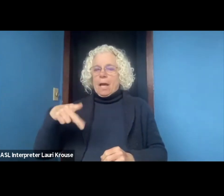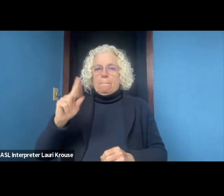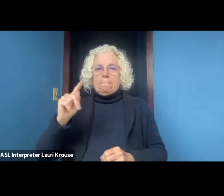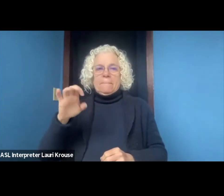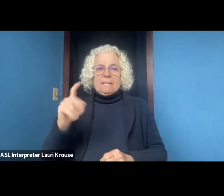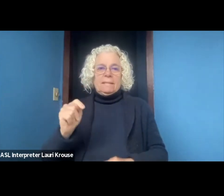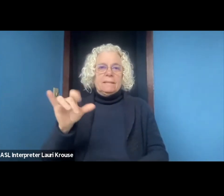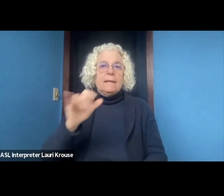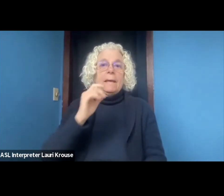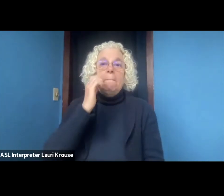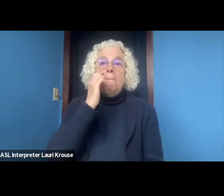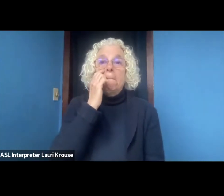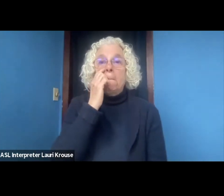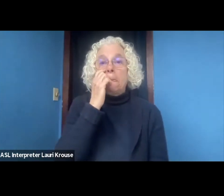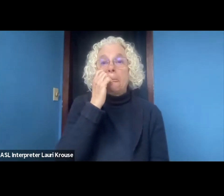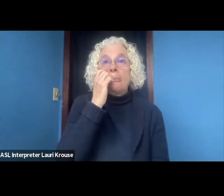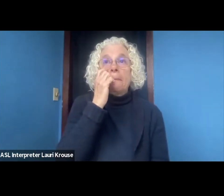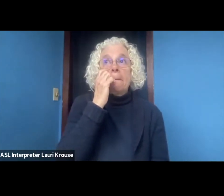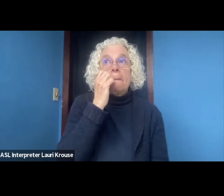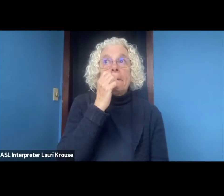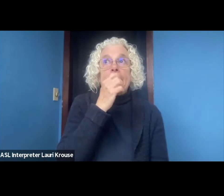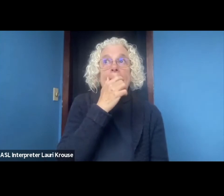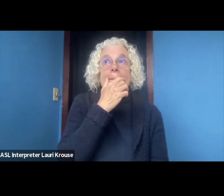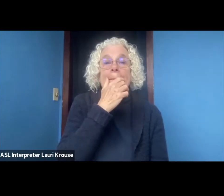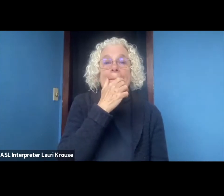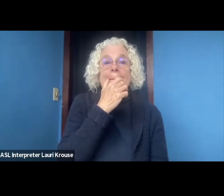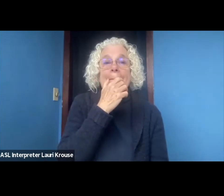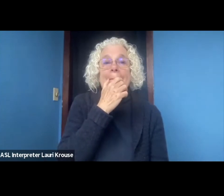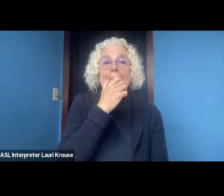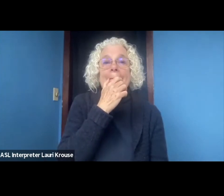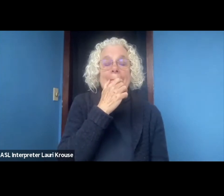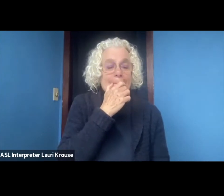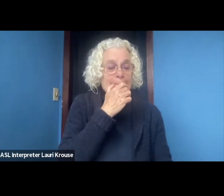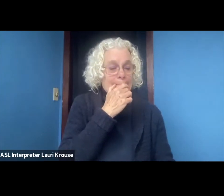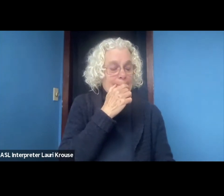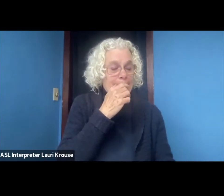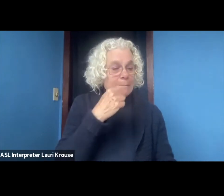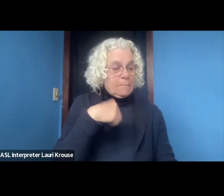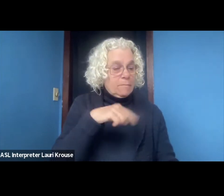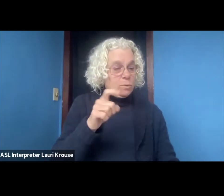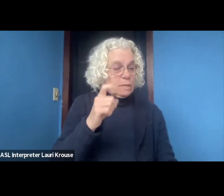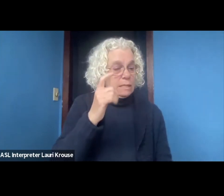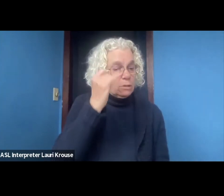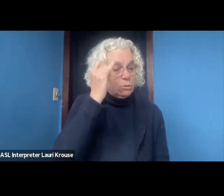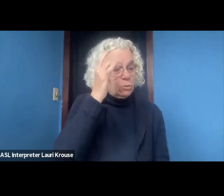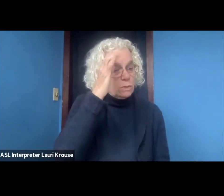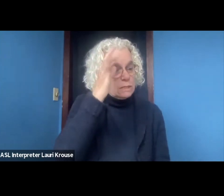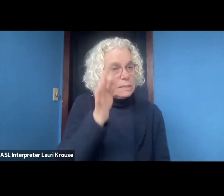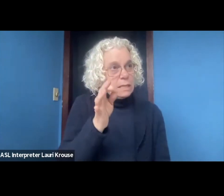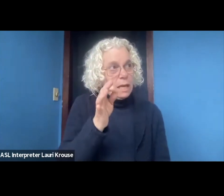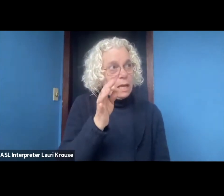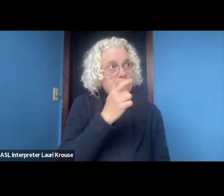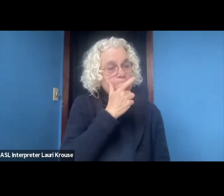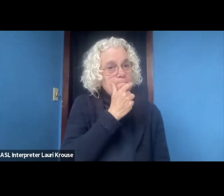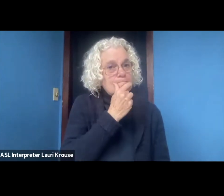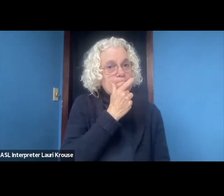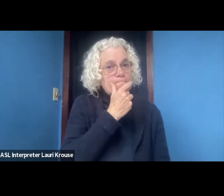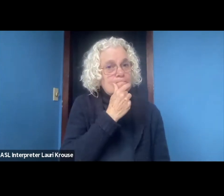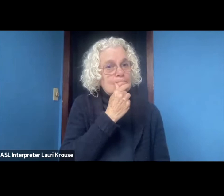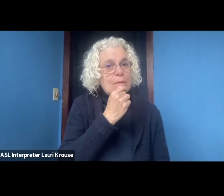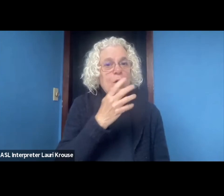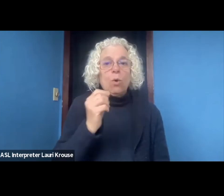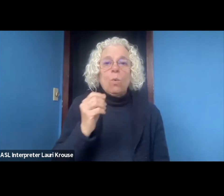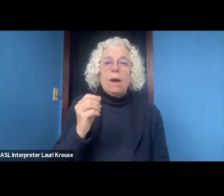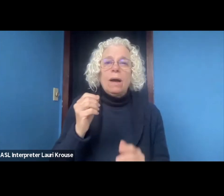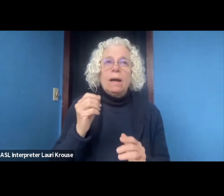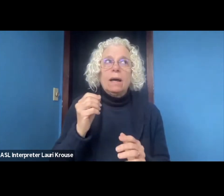Now, we need to decide, let's say, do you want to have an intro, like kind of an